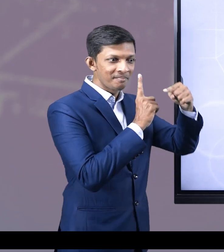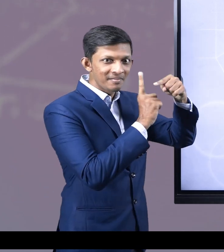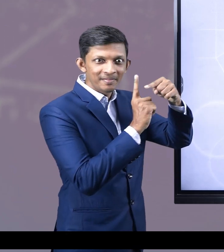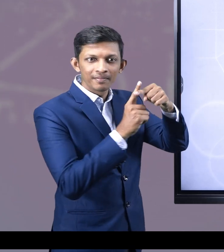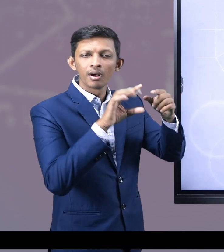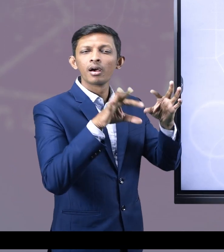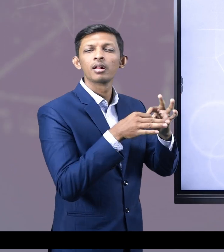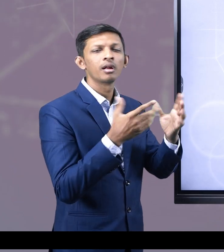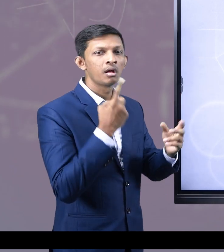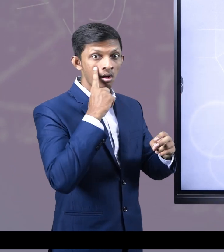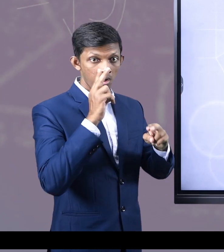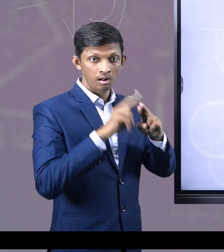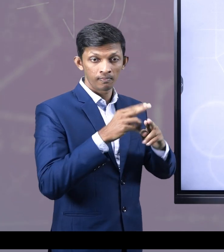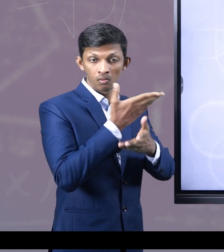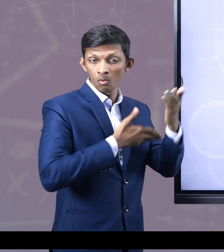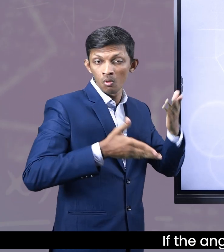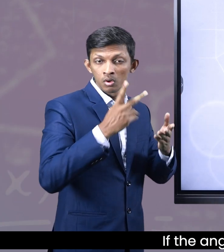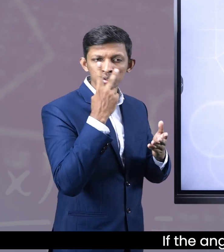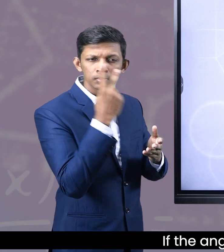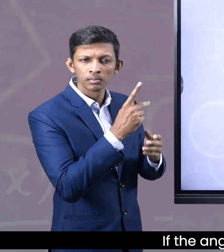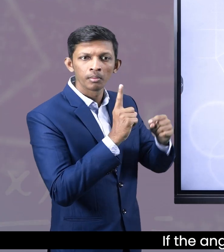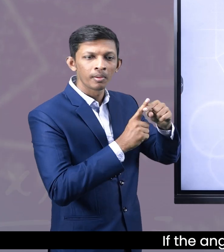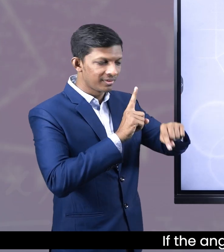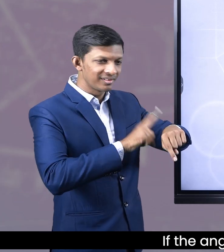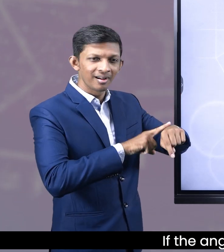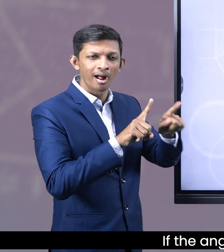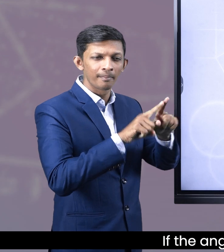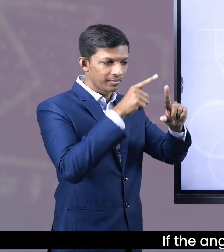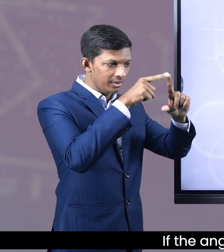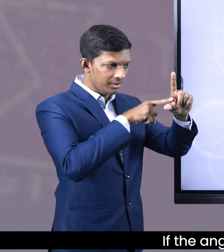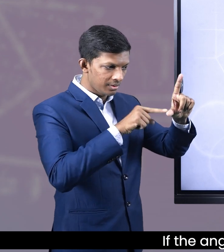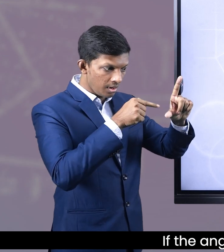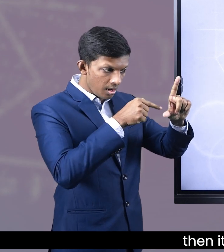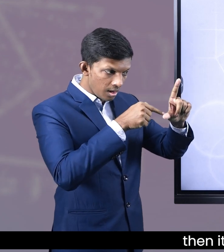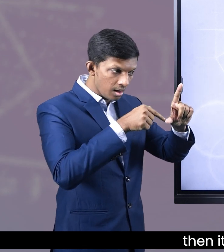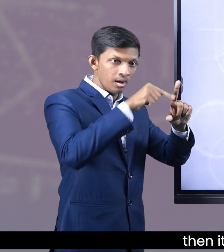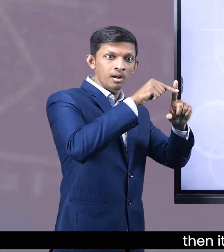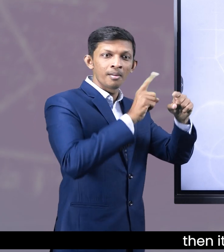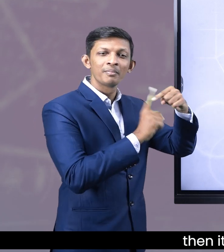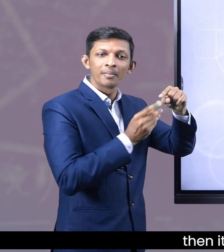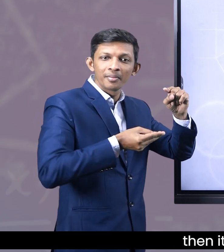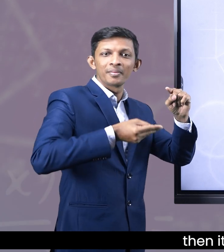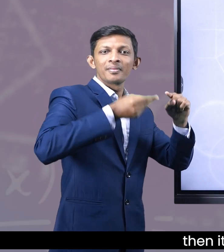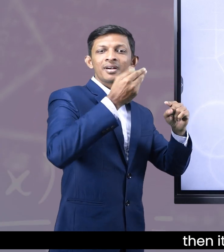Positive angle. If the angle goes in counterclockwise, then it is called a positive angle.